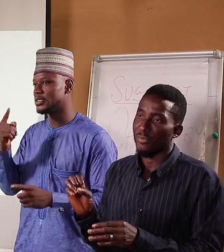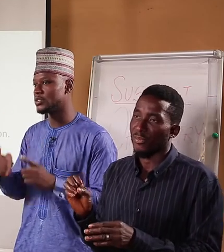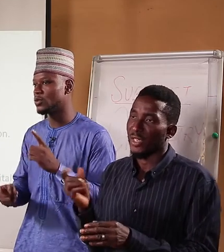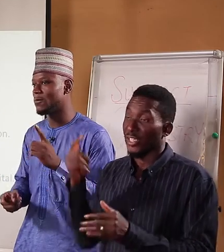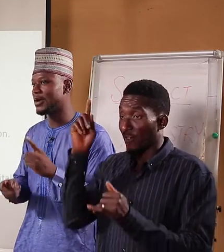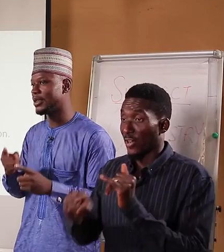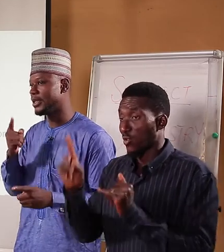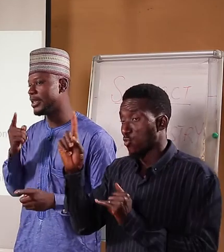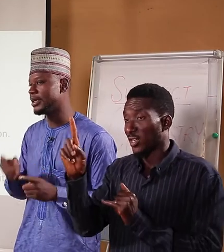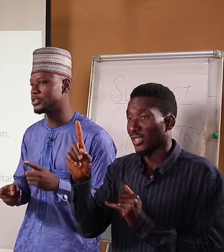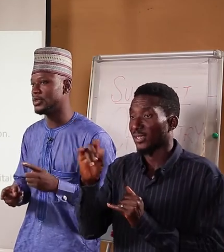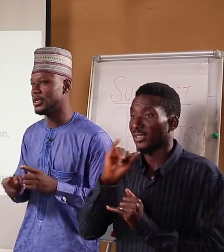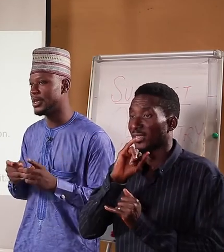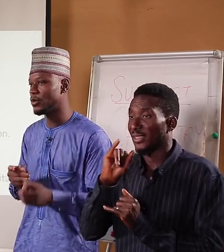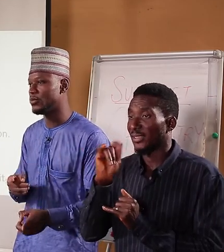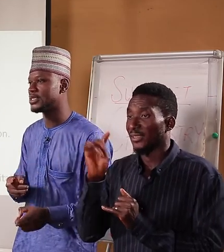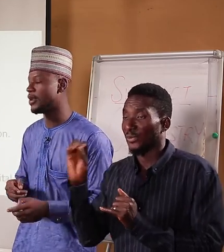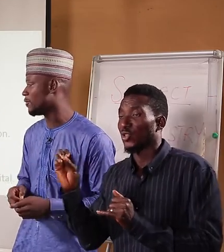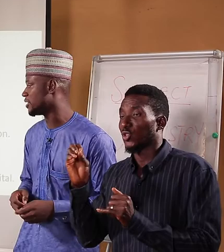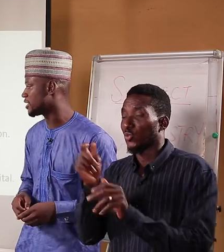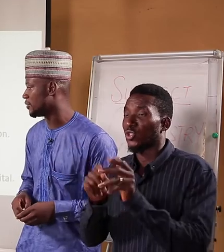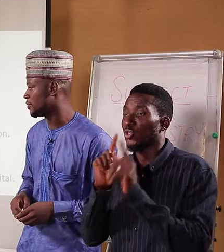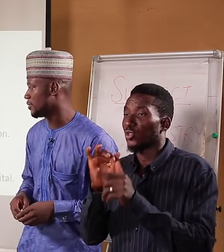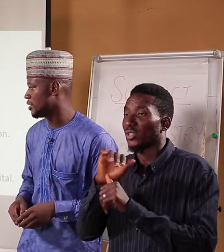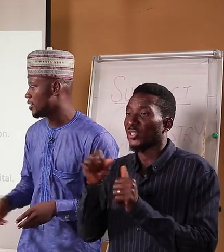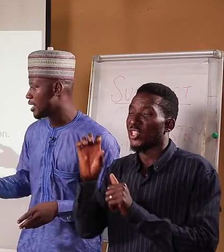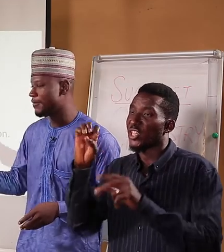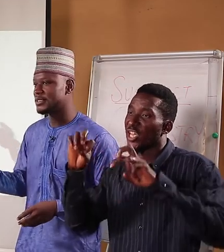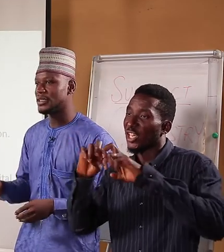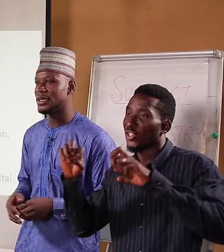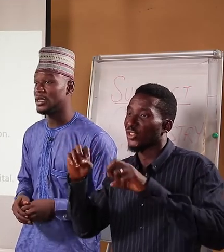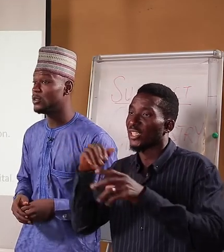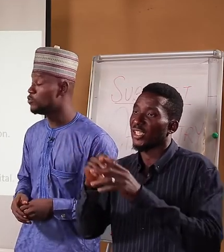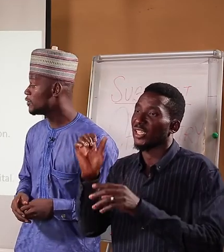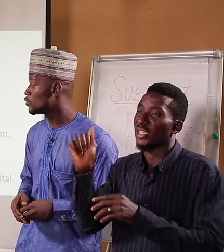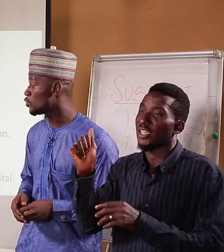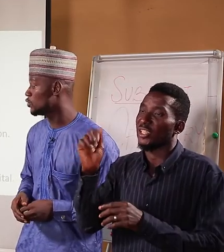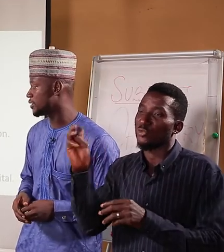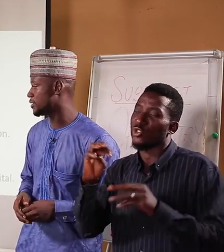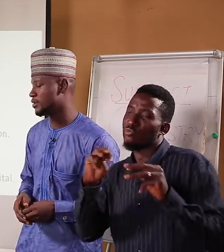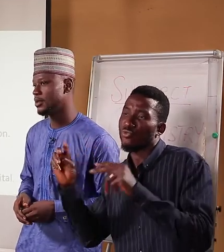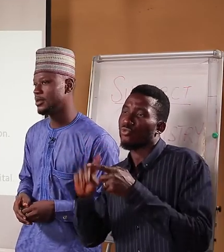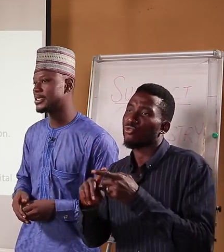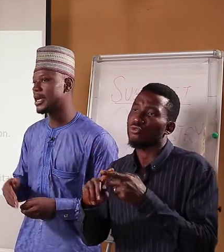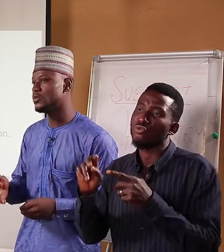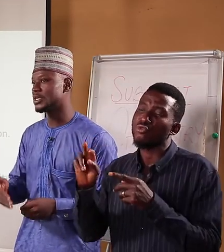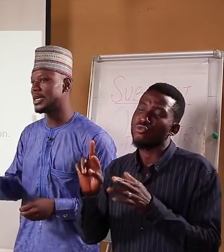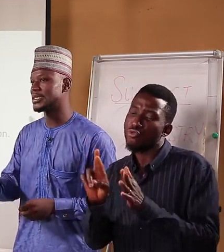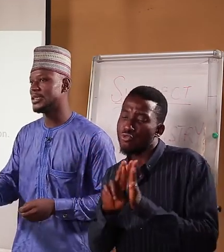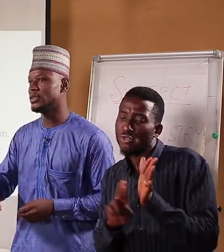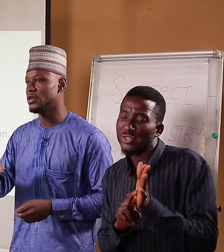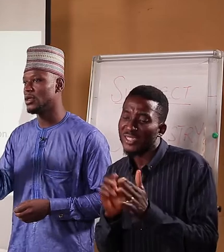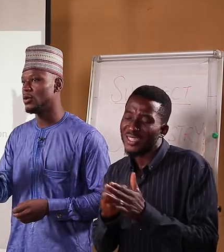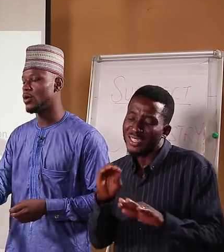the orientation of an electron in an orbital of a shell. Having said that, then he moves to rules that are used